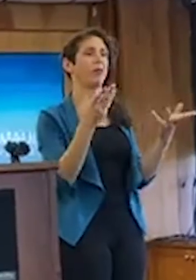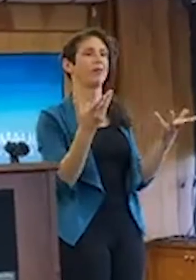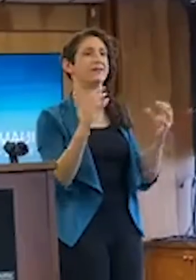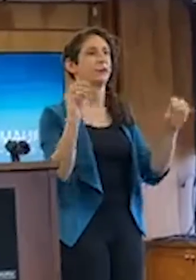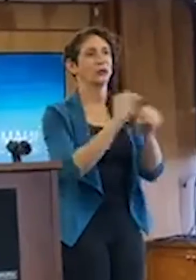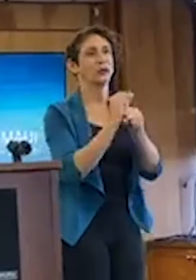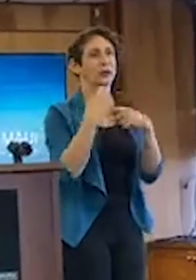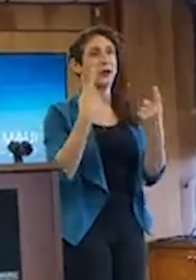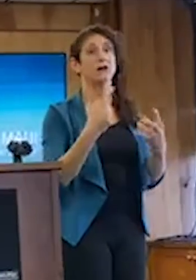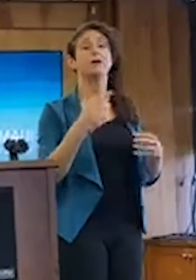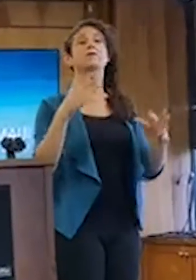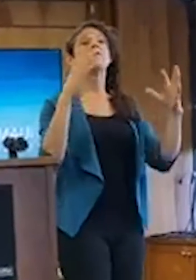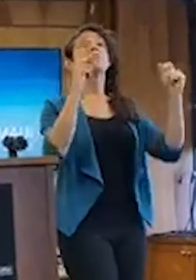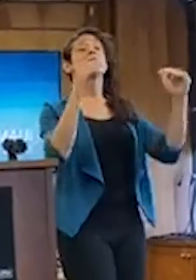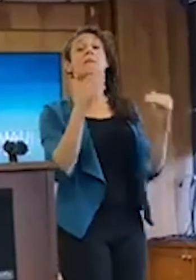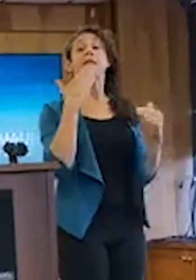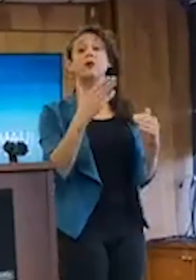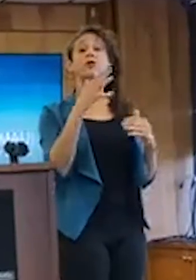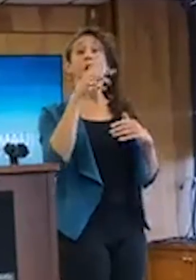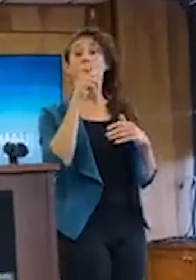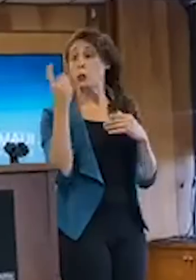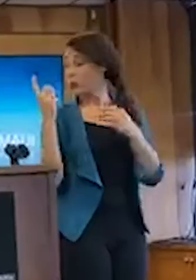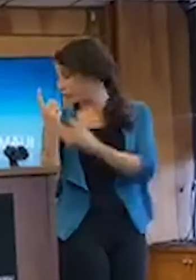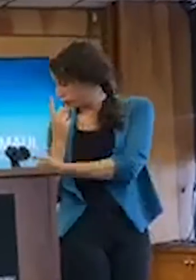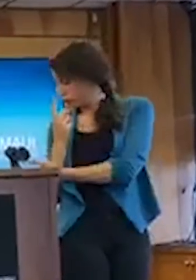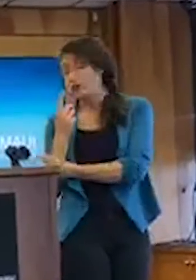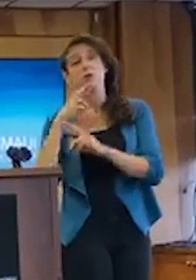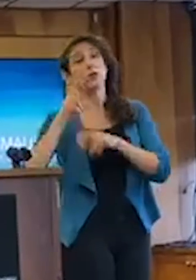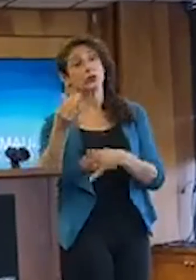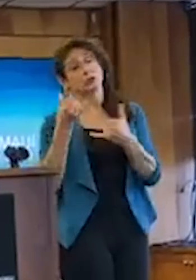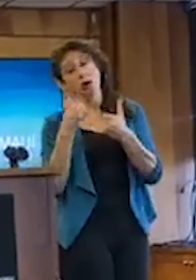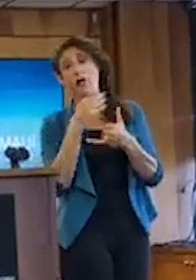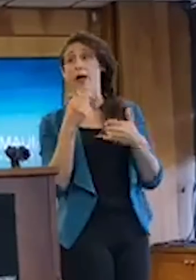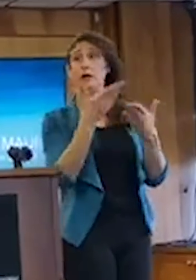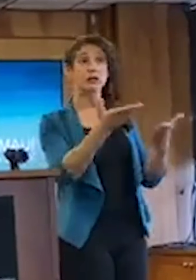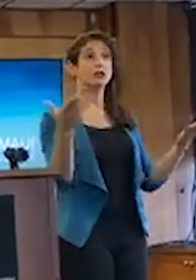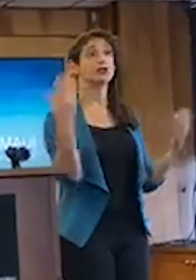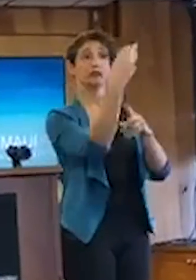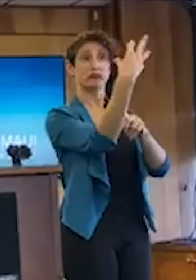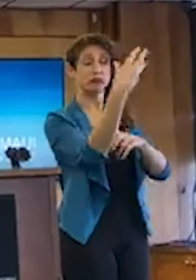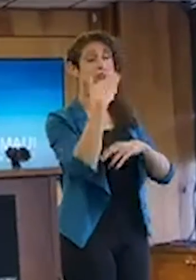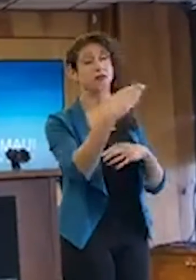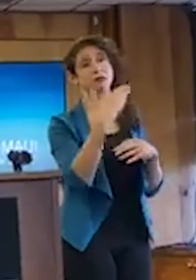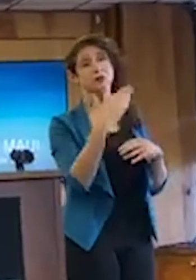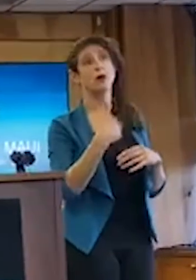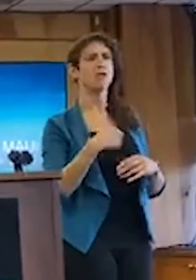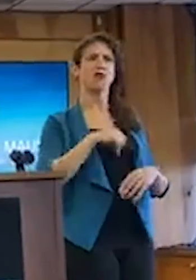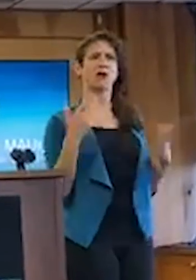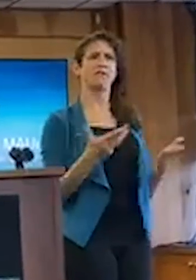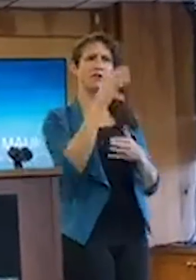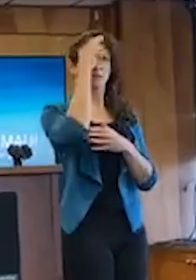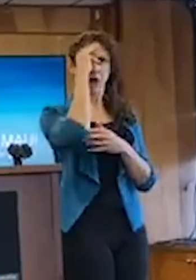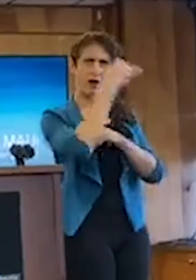has been present this afternoon. I am proud again of what we are doing here in Maui County. We're ahead of the curve. We